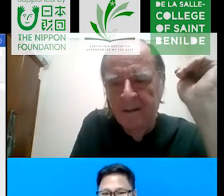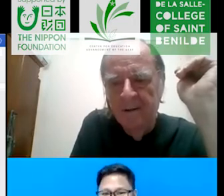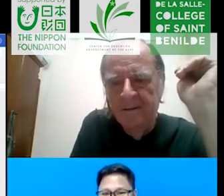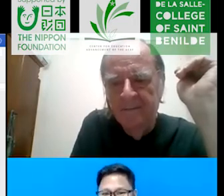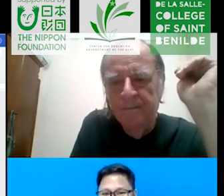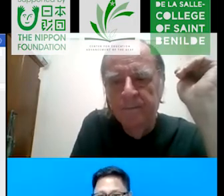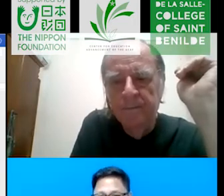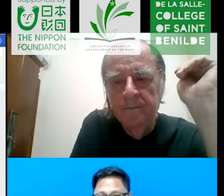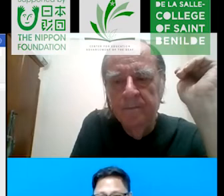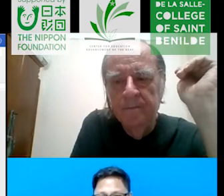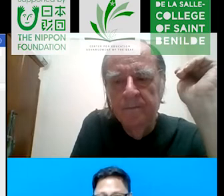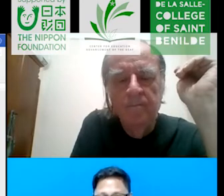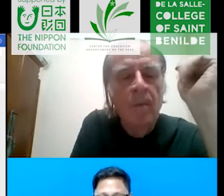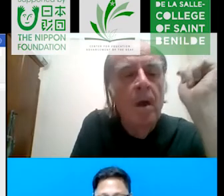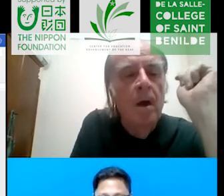Okay.